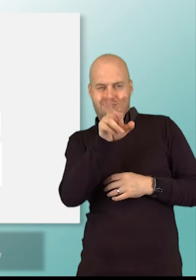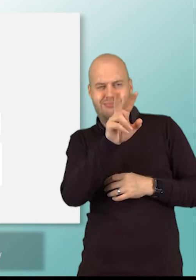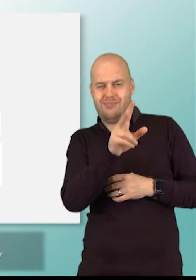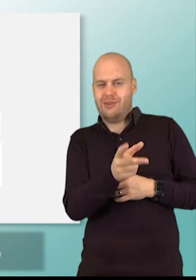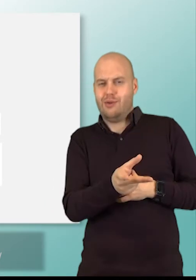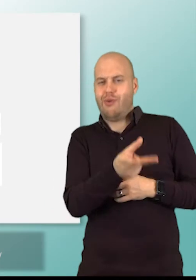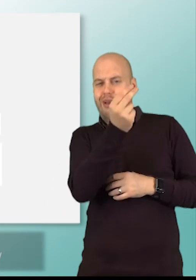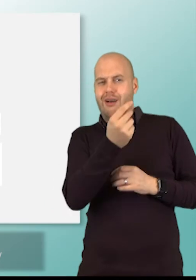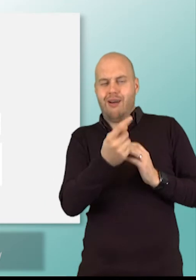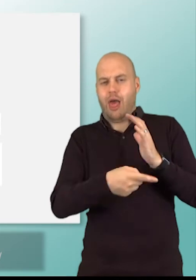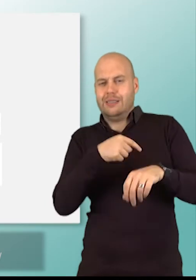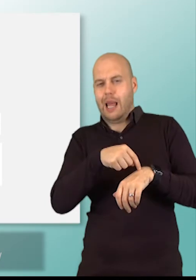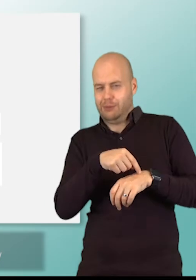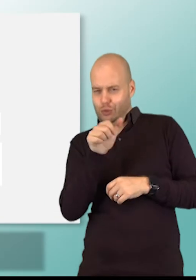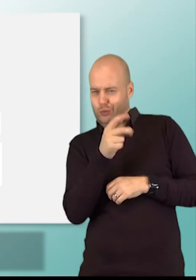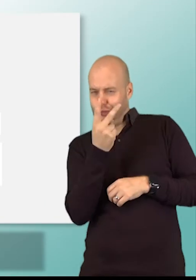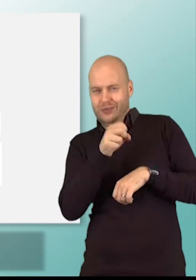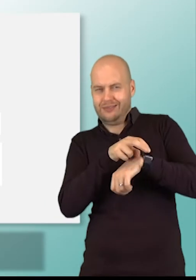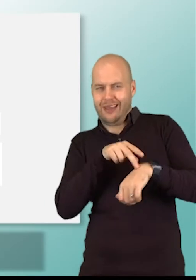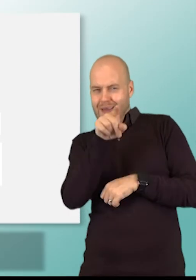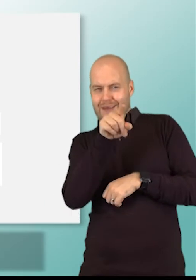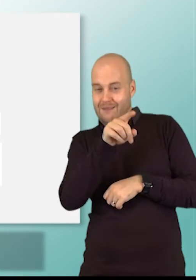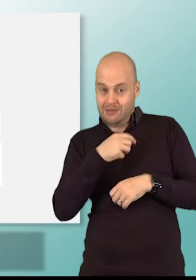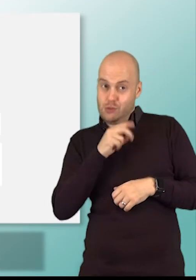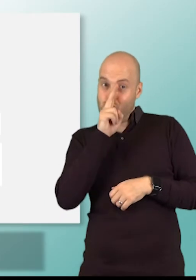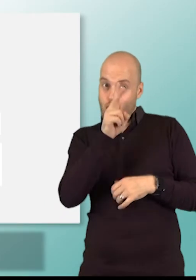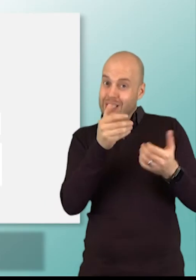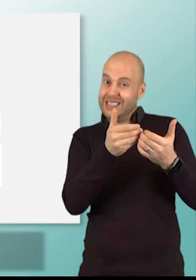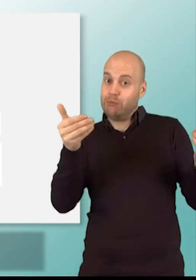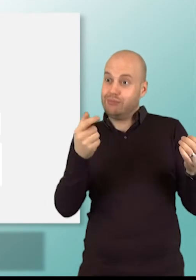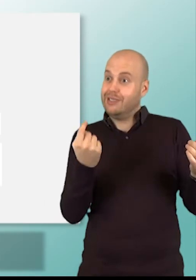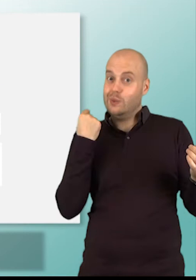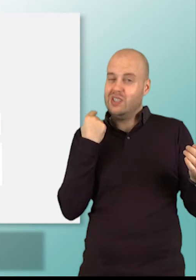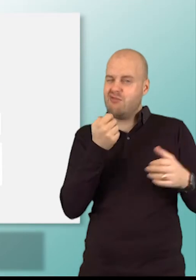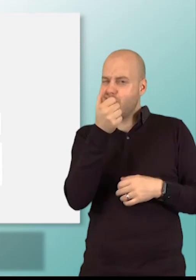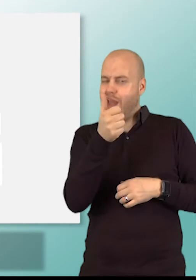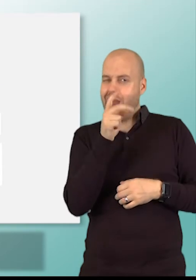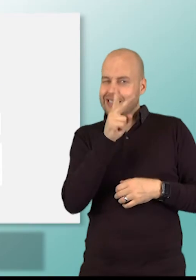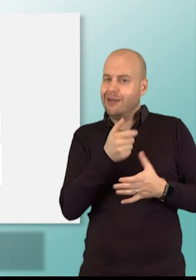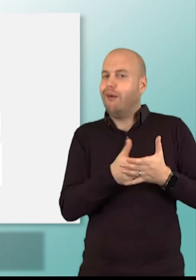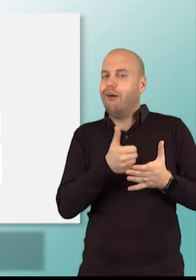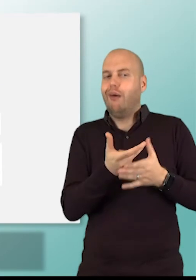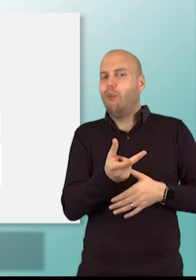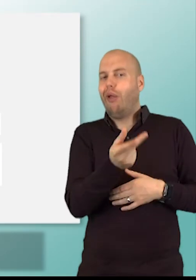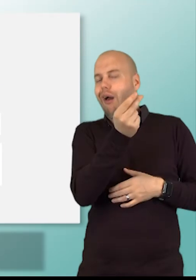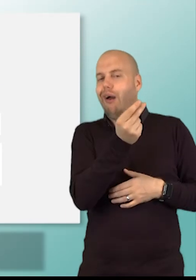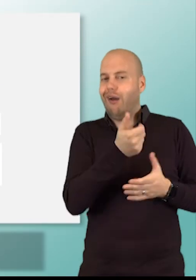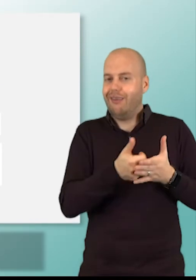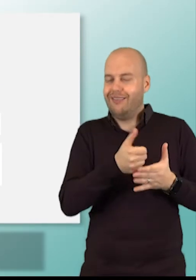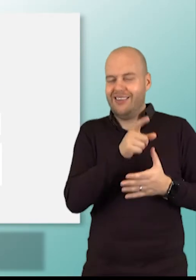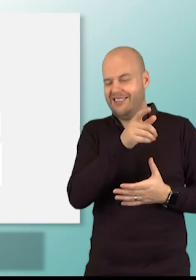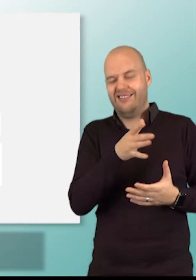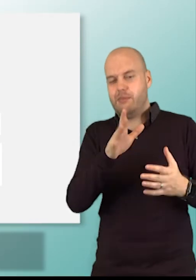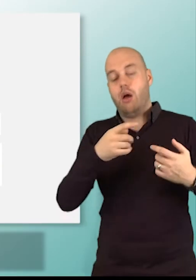I did see them separately the other day, so it's a rare sight to see one or the other. But we work very closely